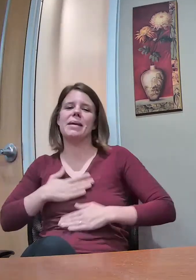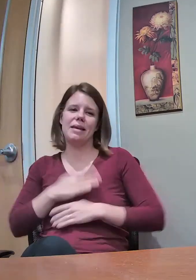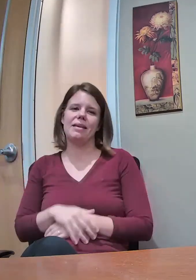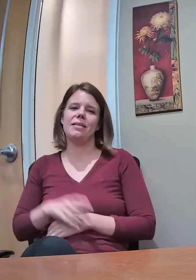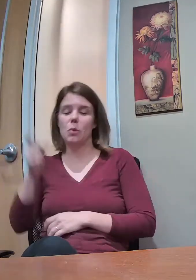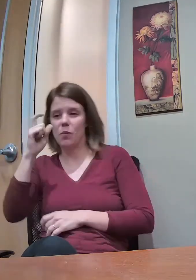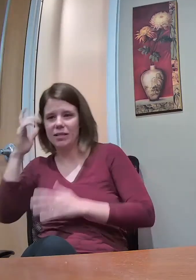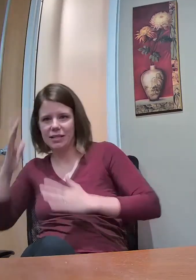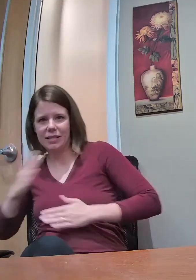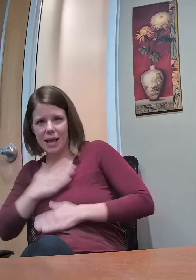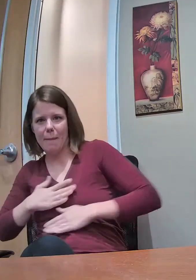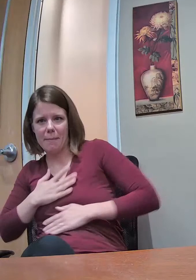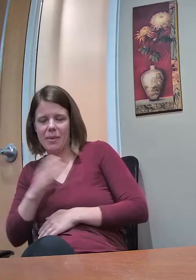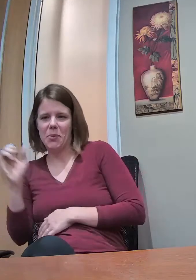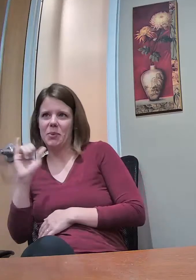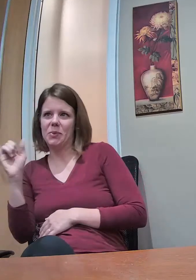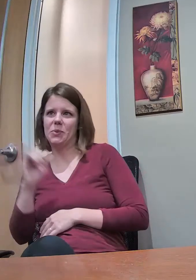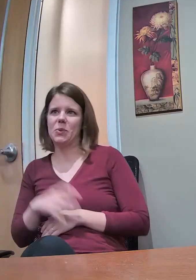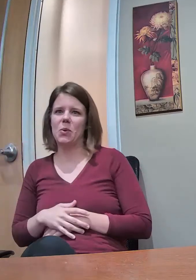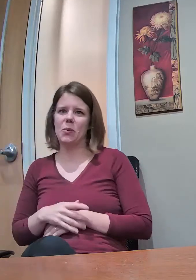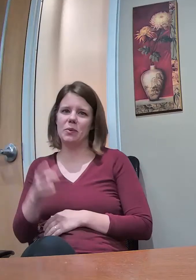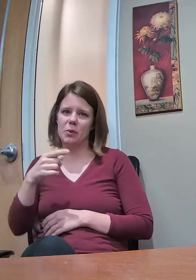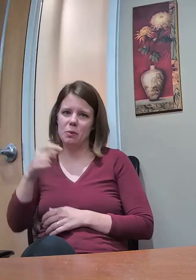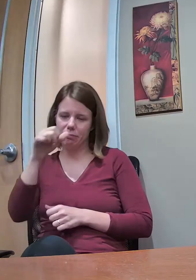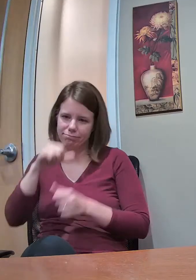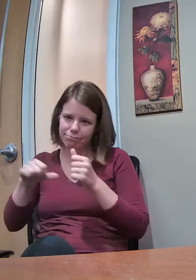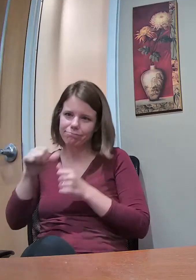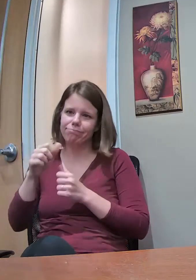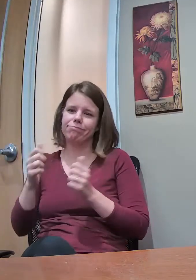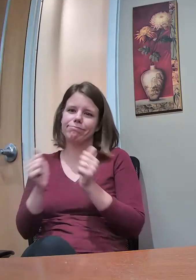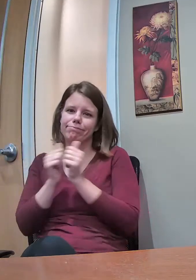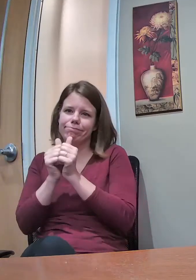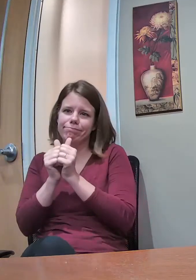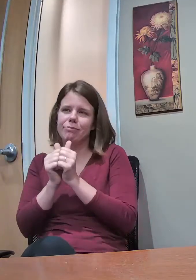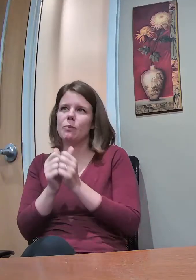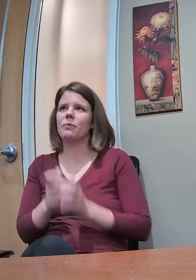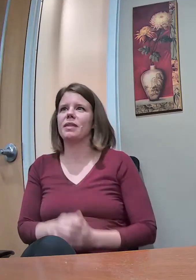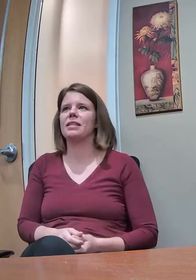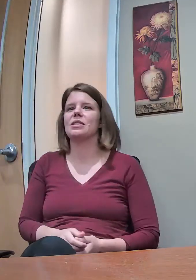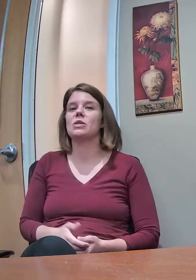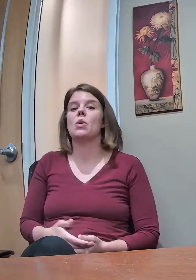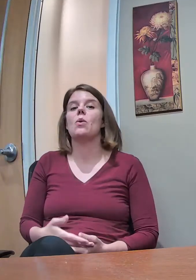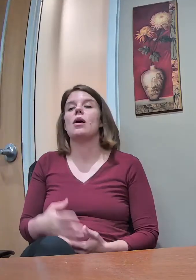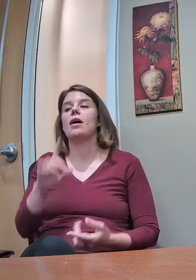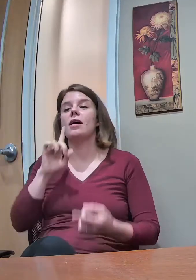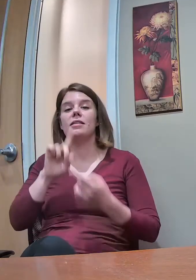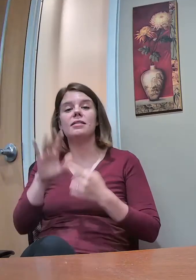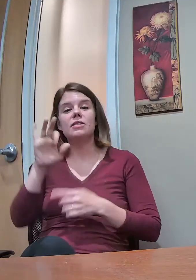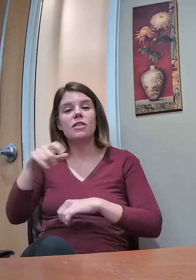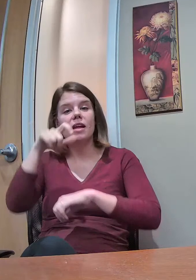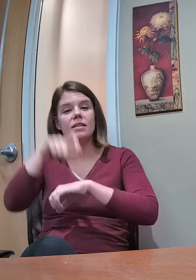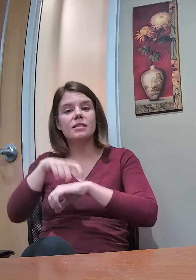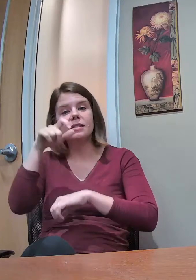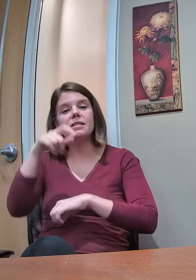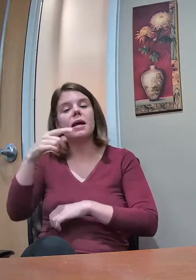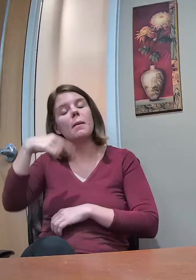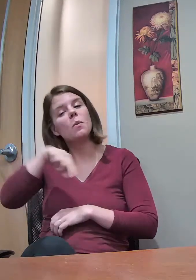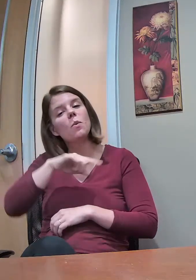their families. So until that time, we'll continue to do our best, and we thank you for your support.